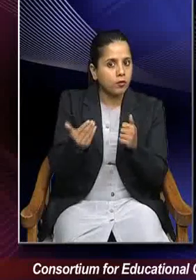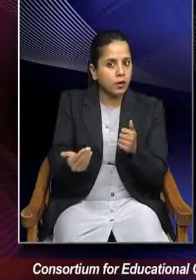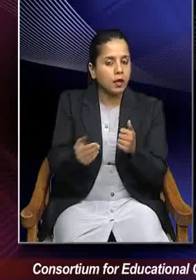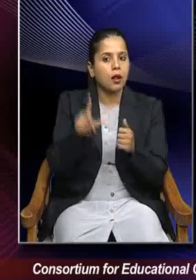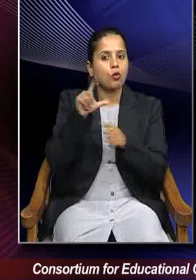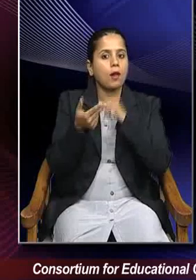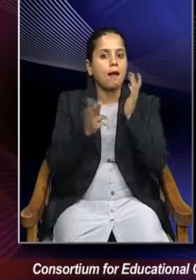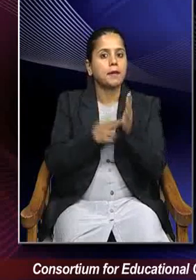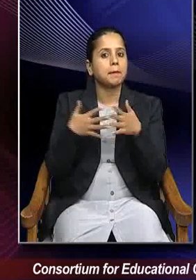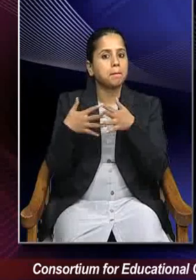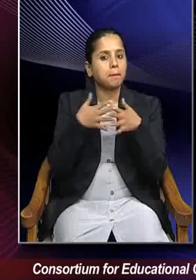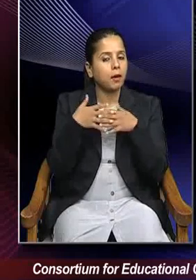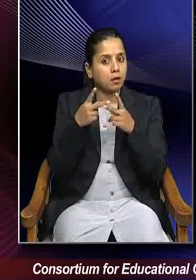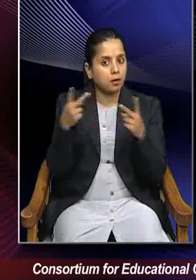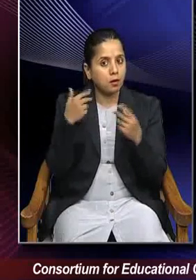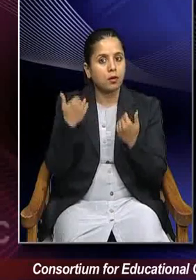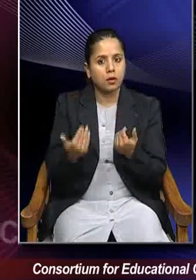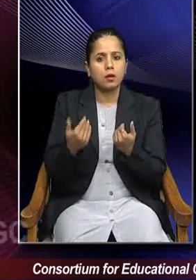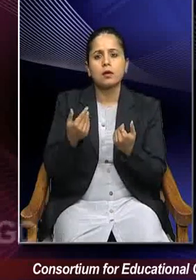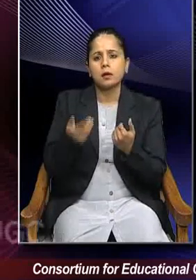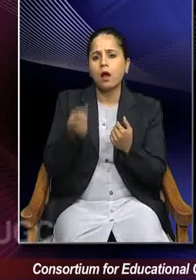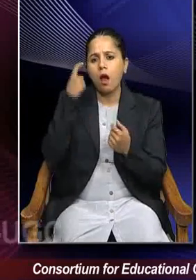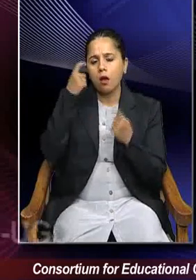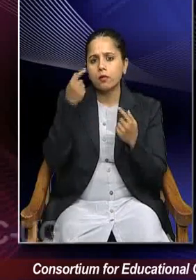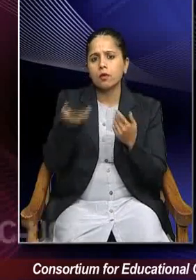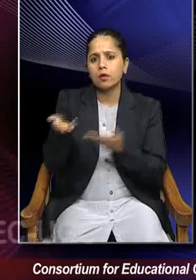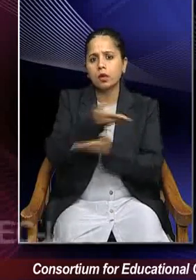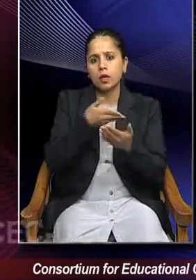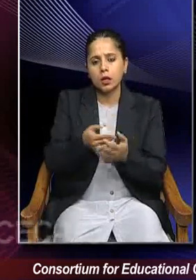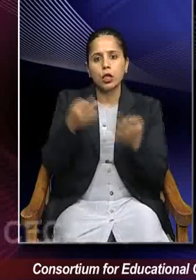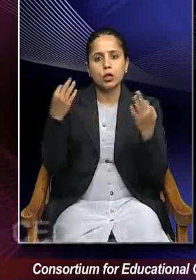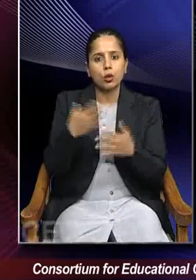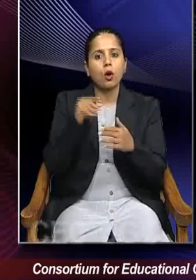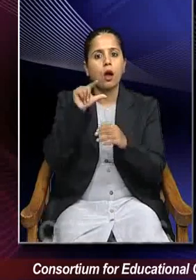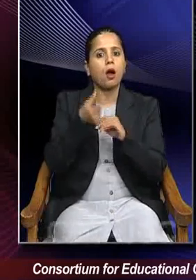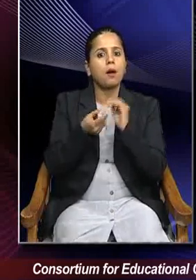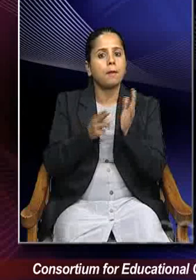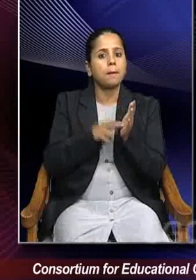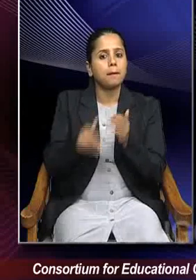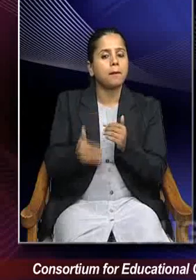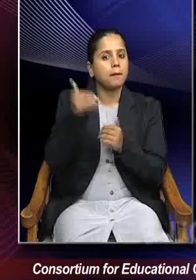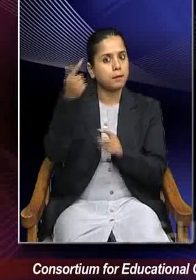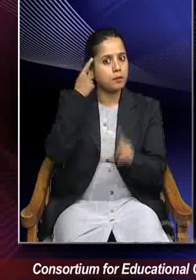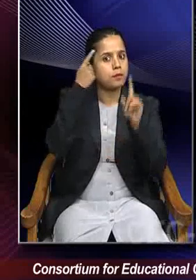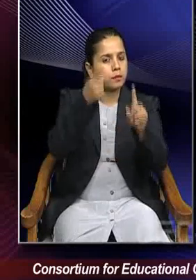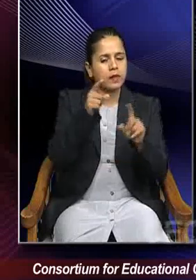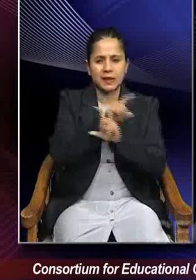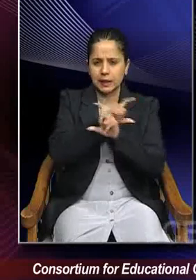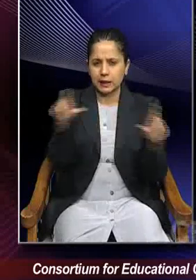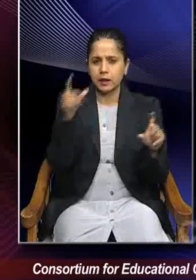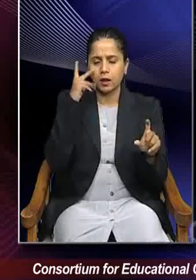Latin America. So the idea through this new urban agenda is to come out with